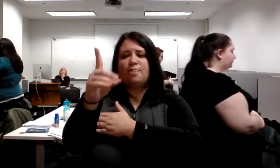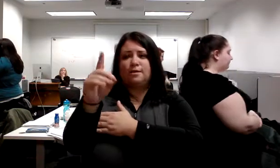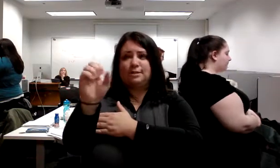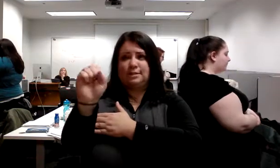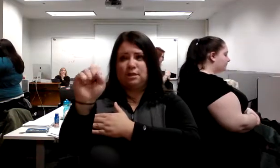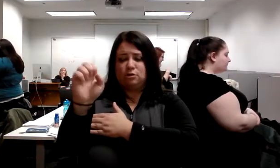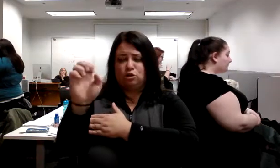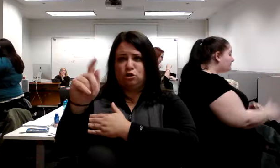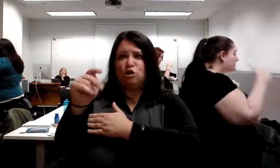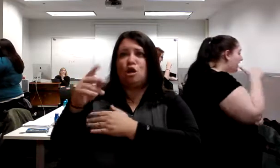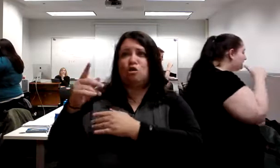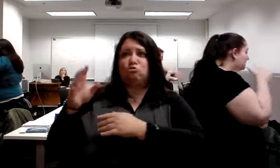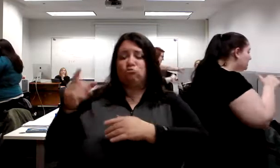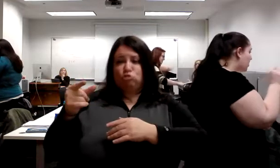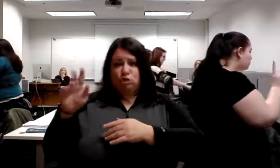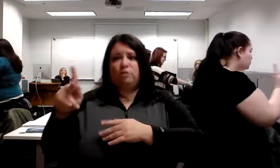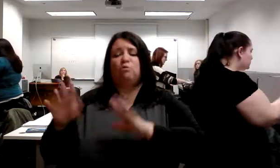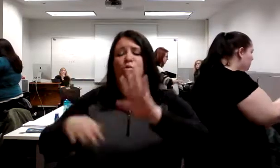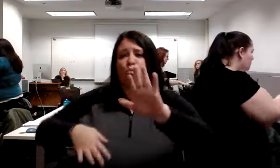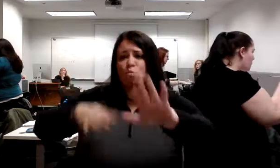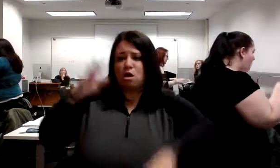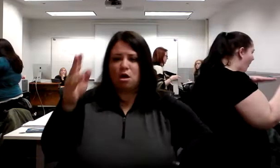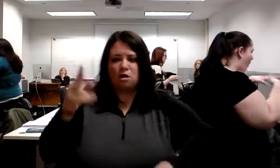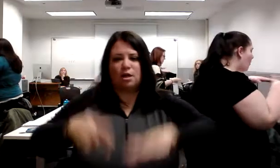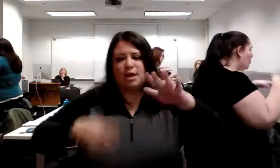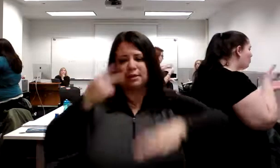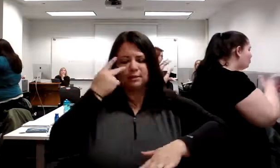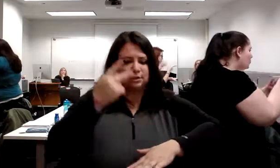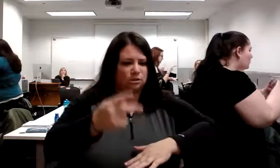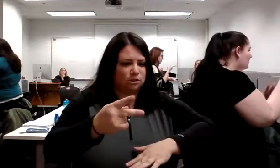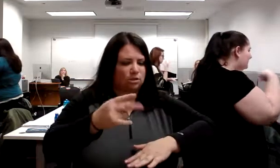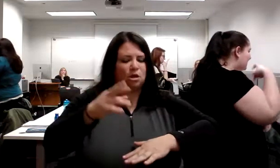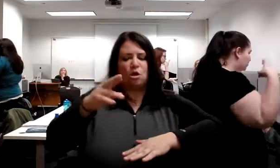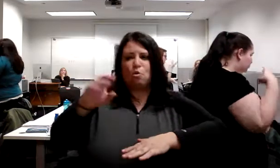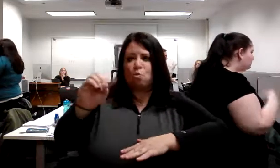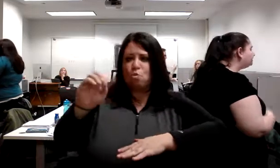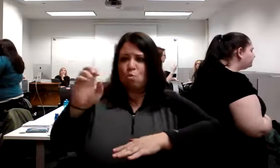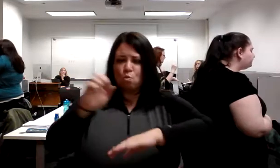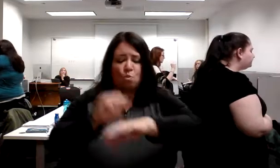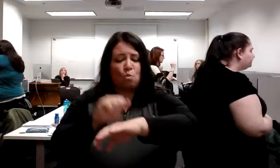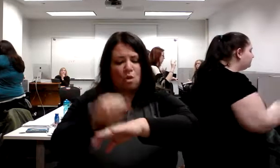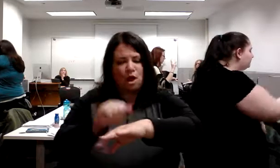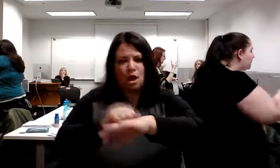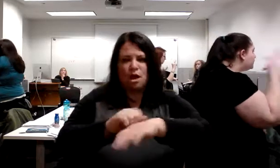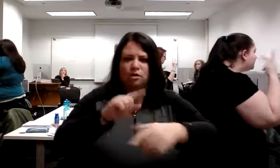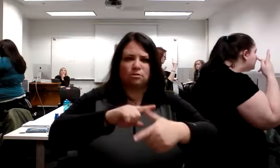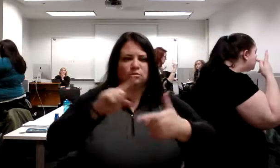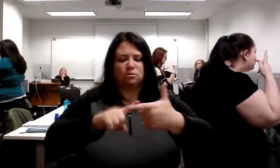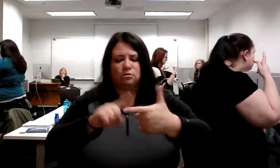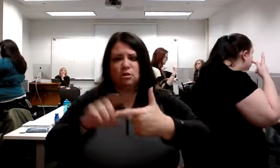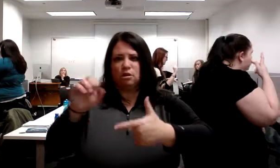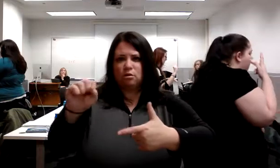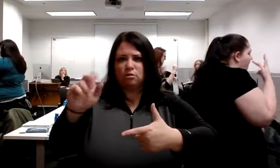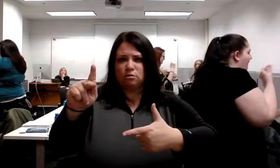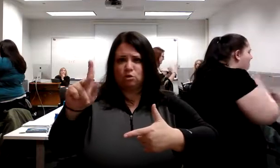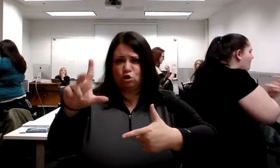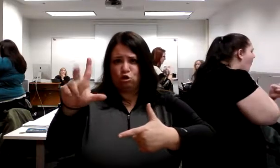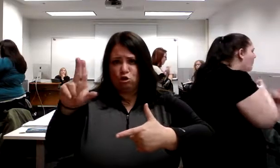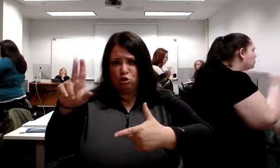on her walk, maybe rocks or sometimes skulls and bones that were left just lying around. And she would pick them up and she